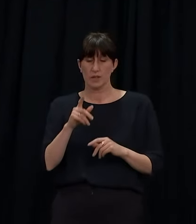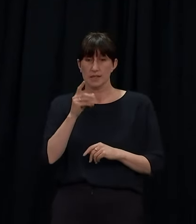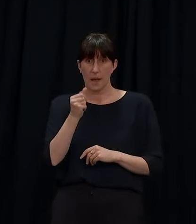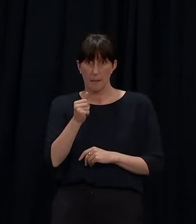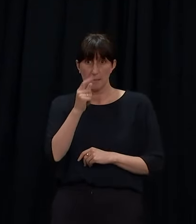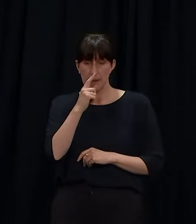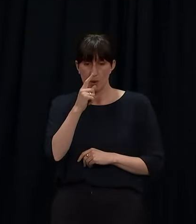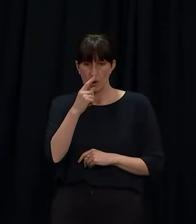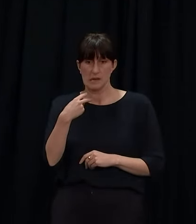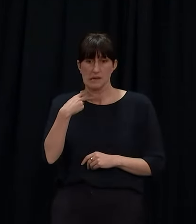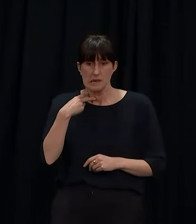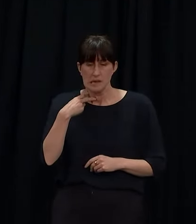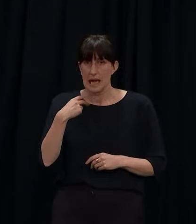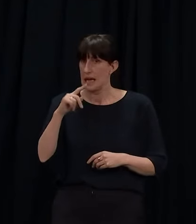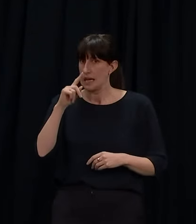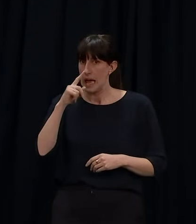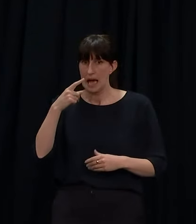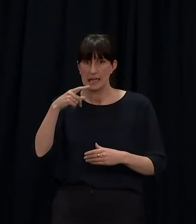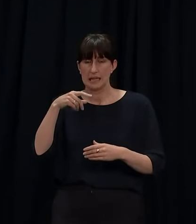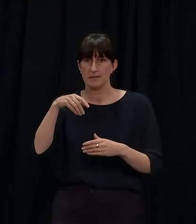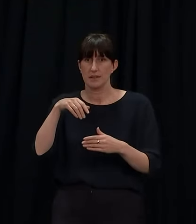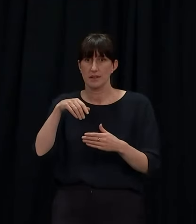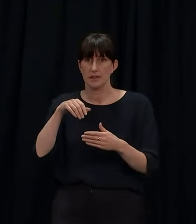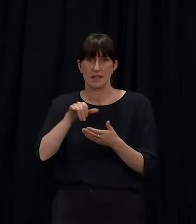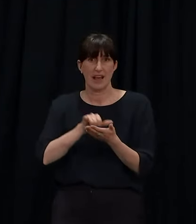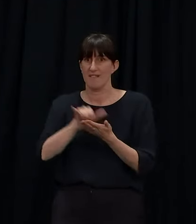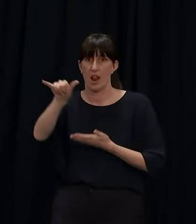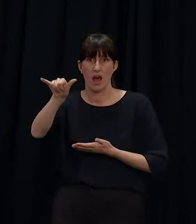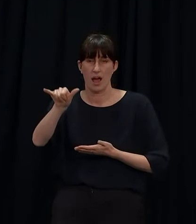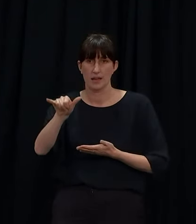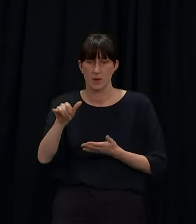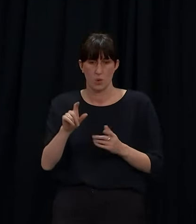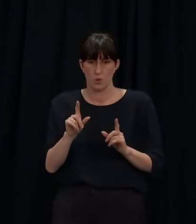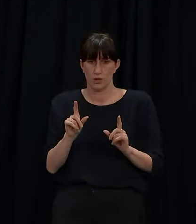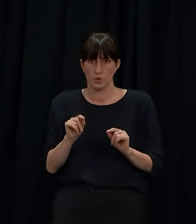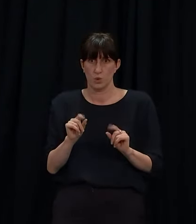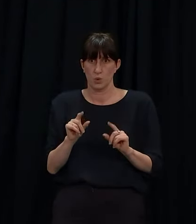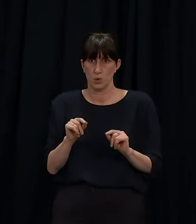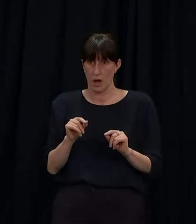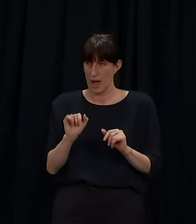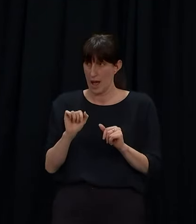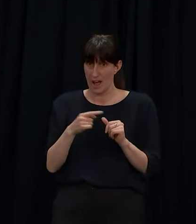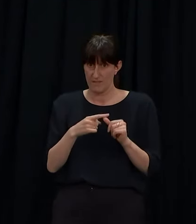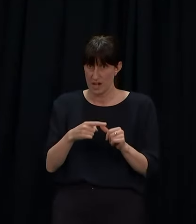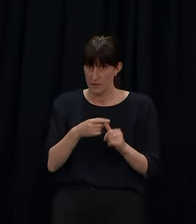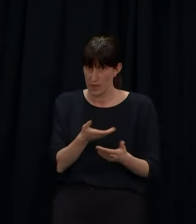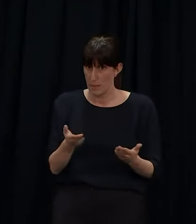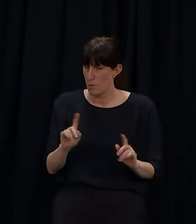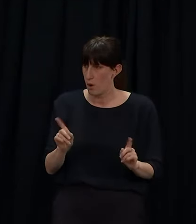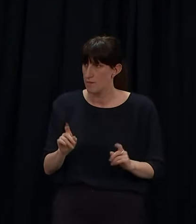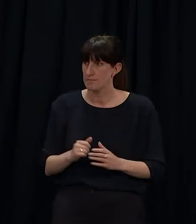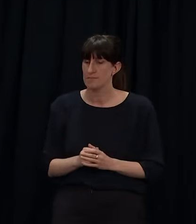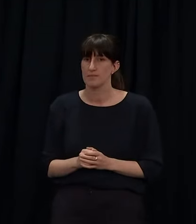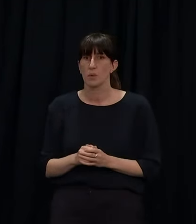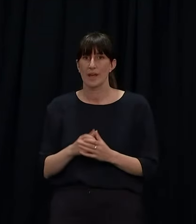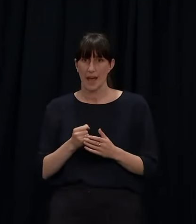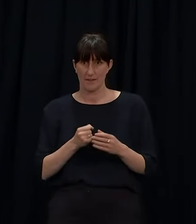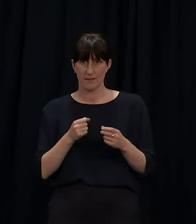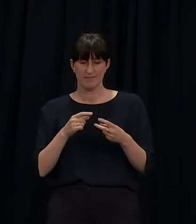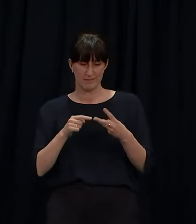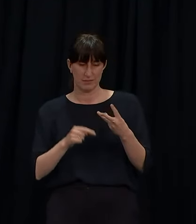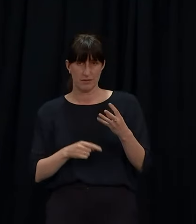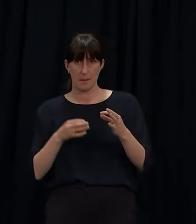do? So we've got 3 groups of people that we'll need to continue working on our plans around from Afghanistan. The